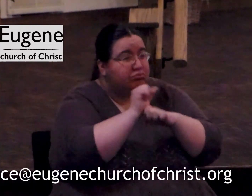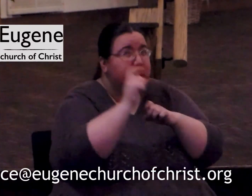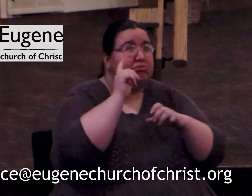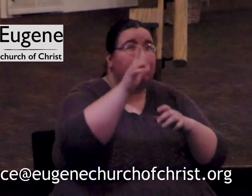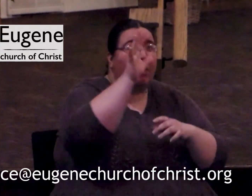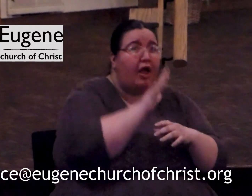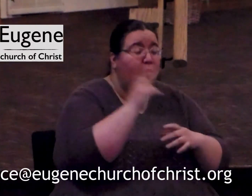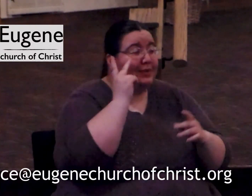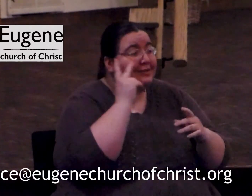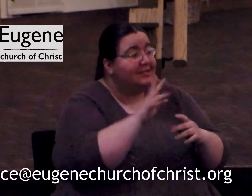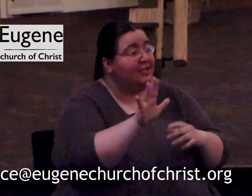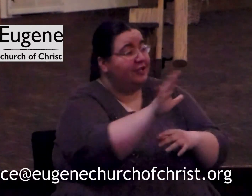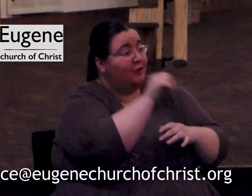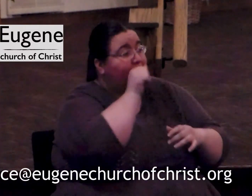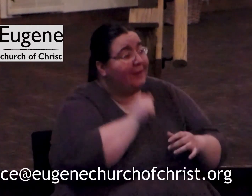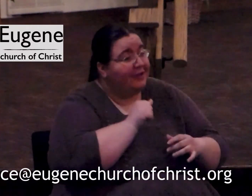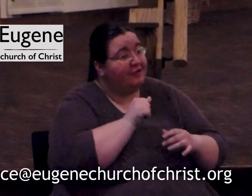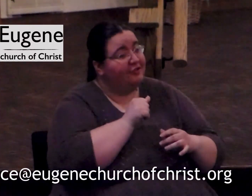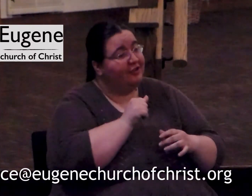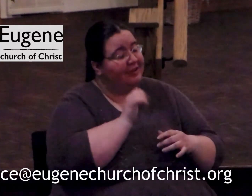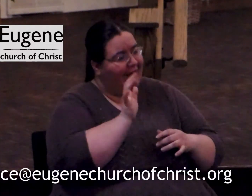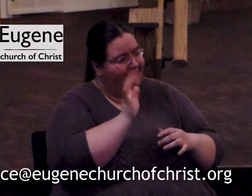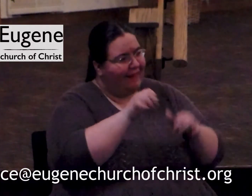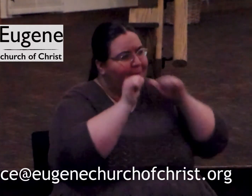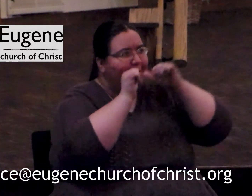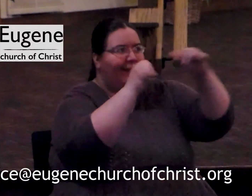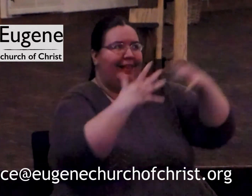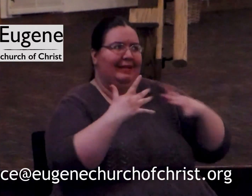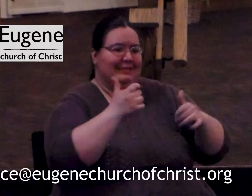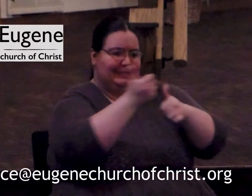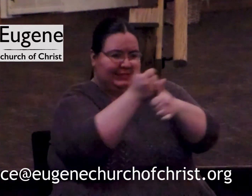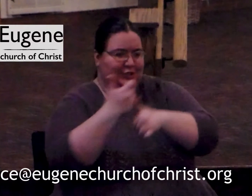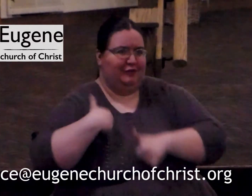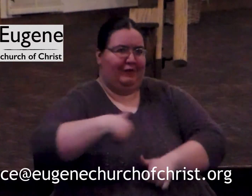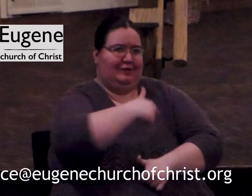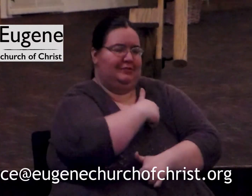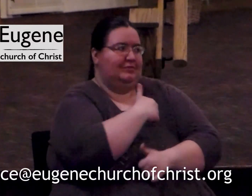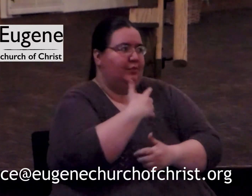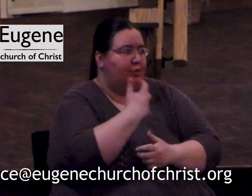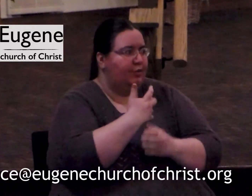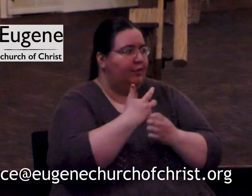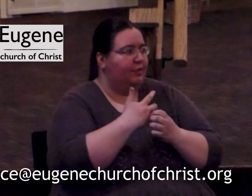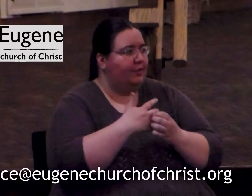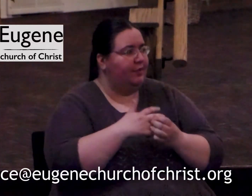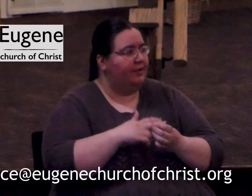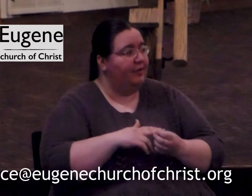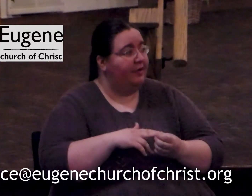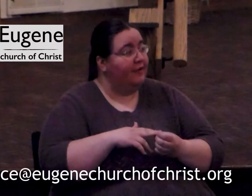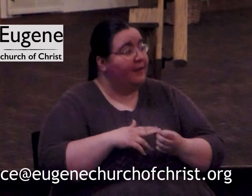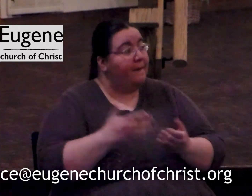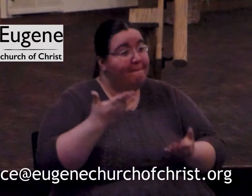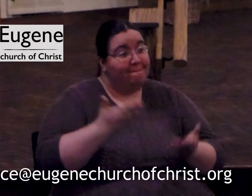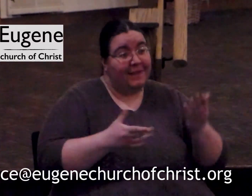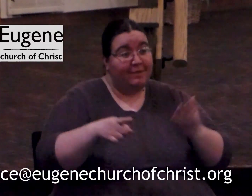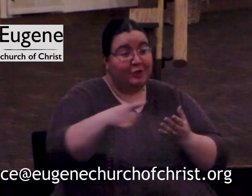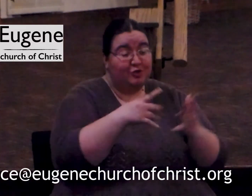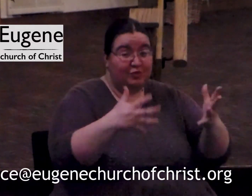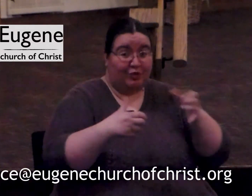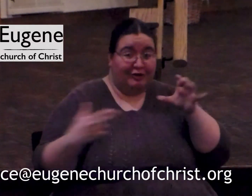unnoticed. We see the things that you do. We see how you work for God. We see the patience you have. And it is a blessing to